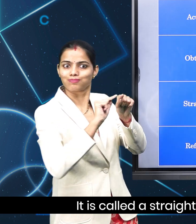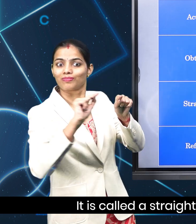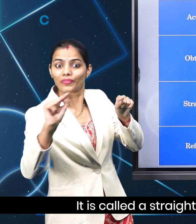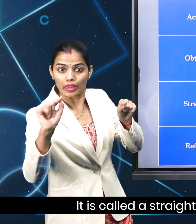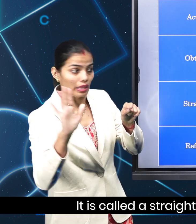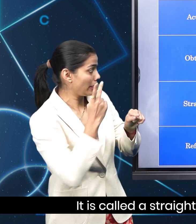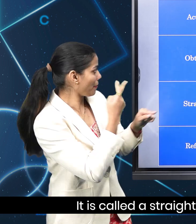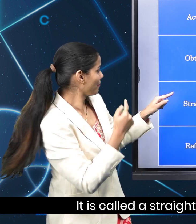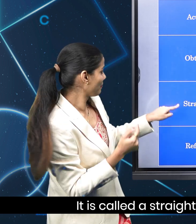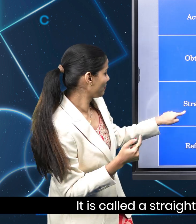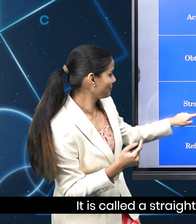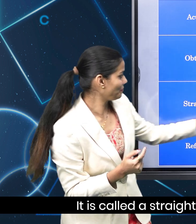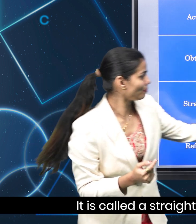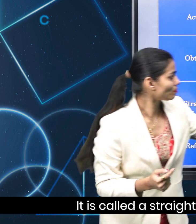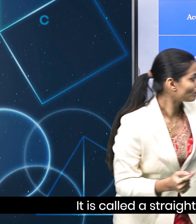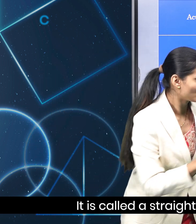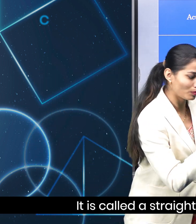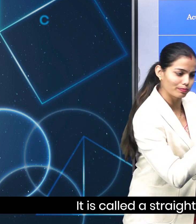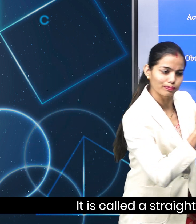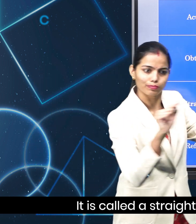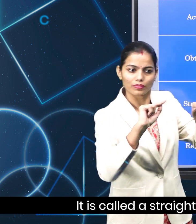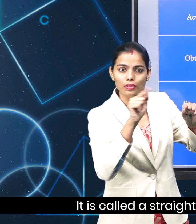it looks like a straight line.